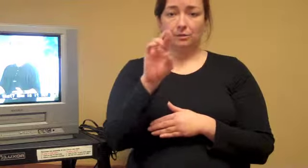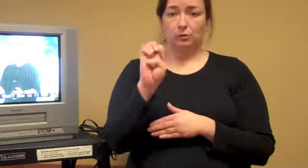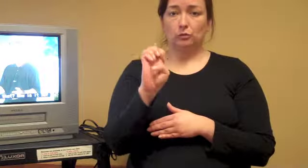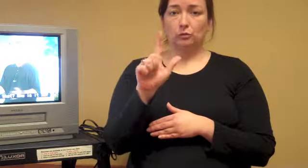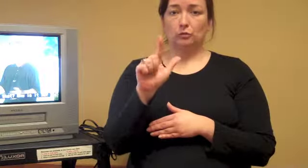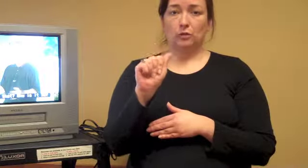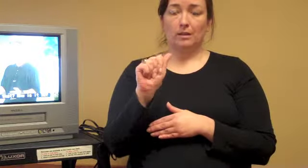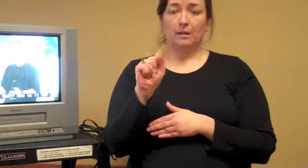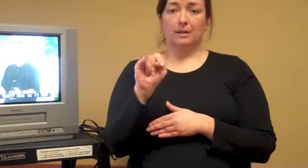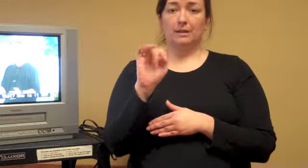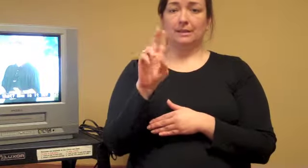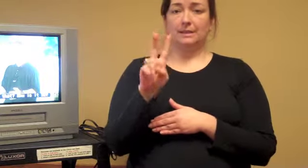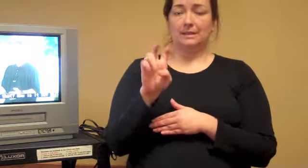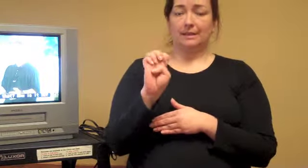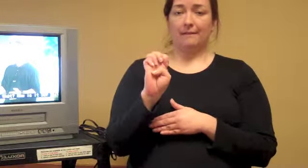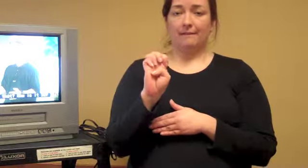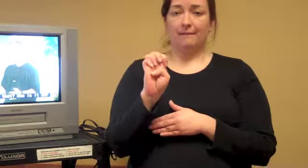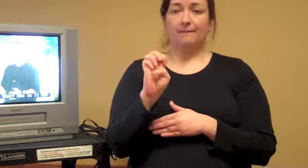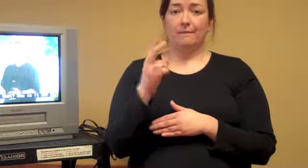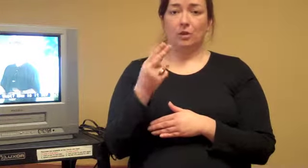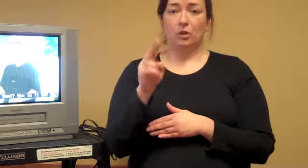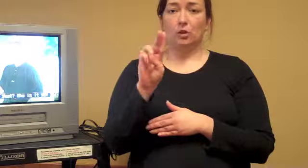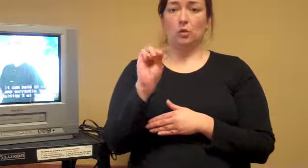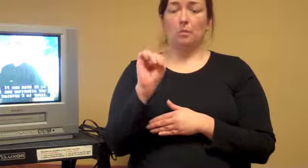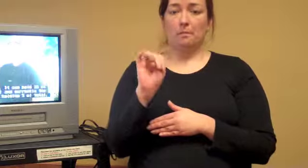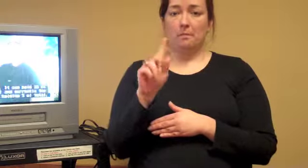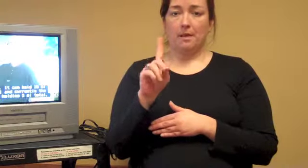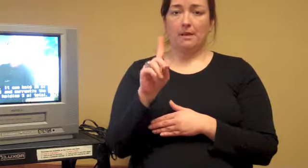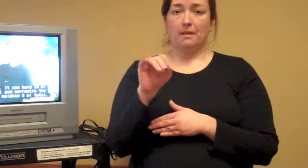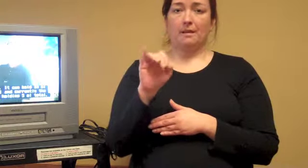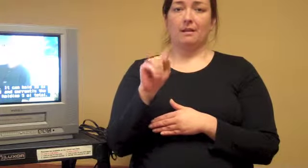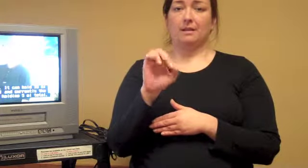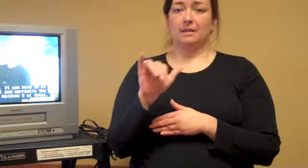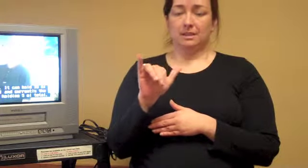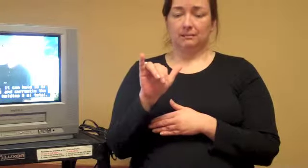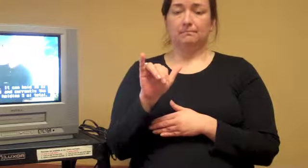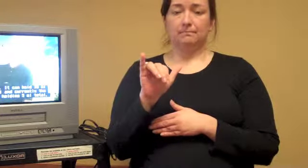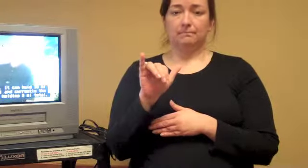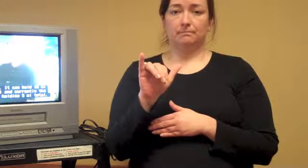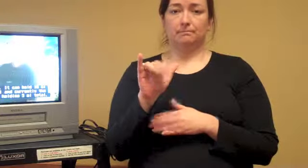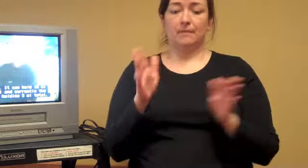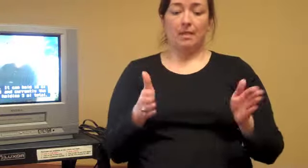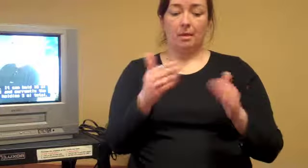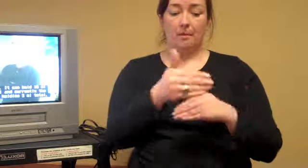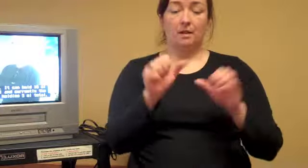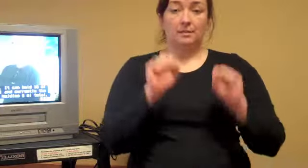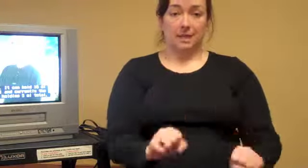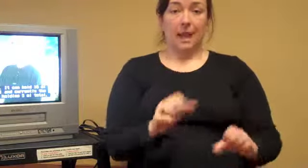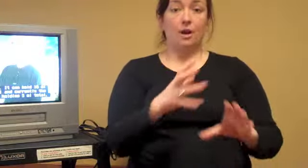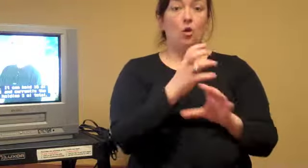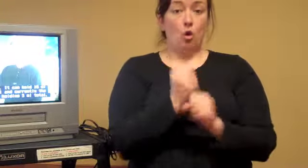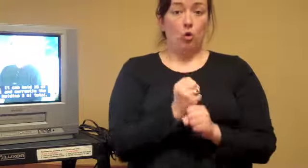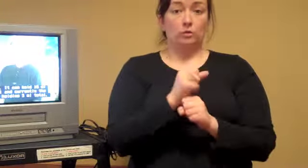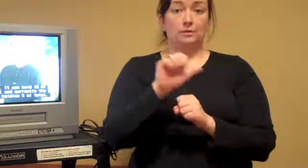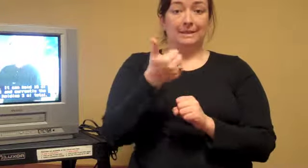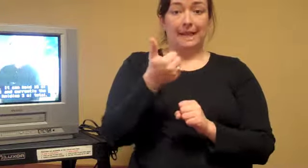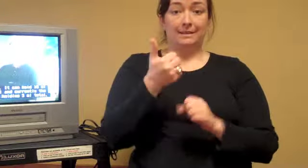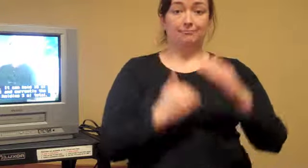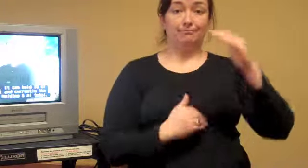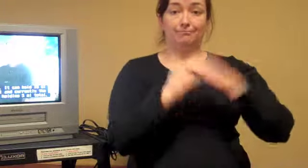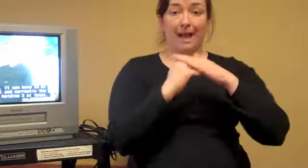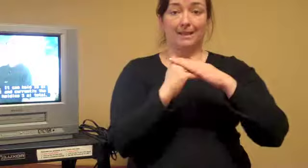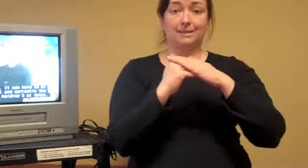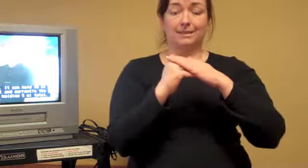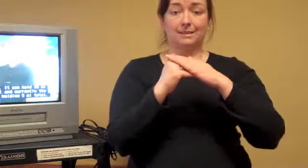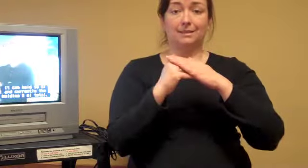that? Why is it 50? Okay. It can hold 10 milliliters total. And currently